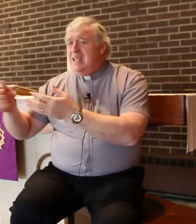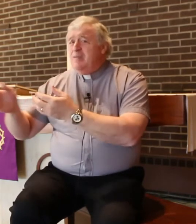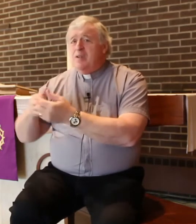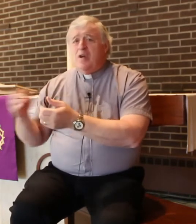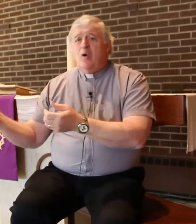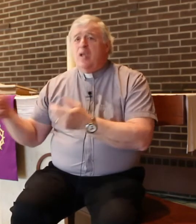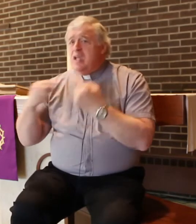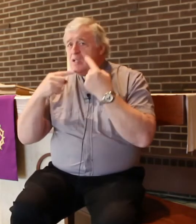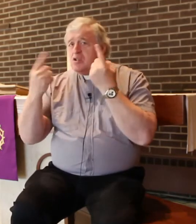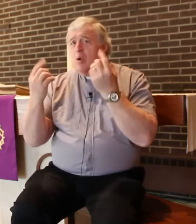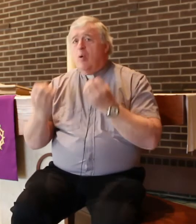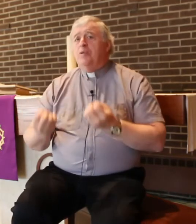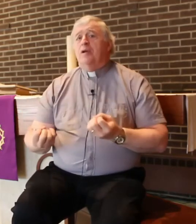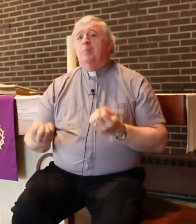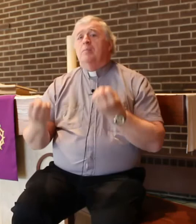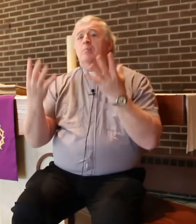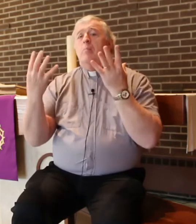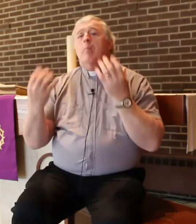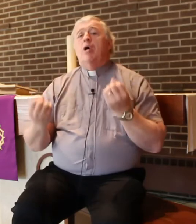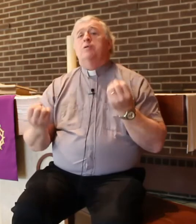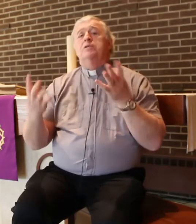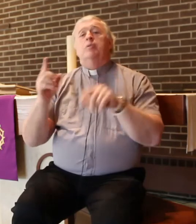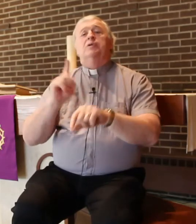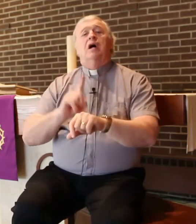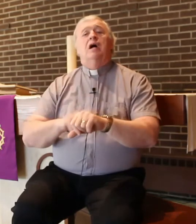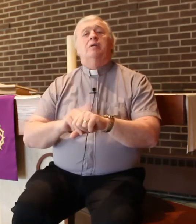Even though he had told them multiple times